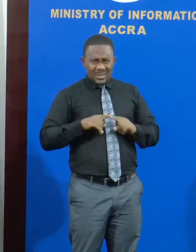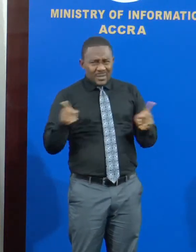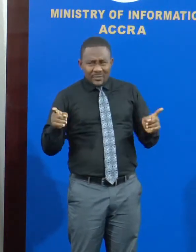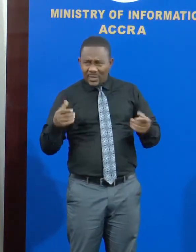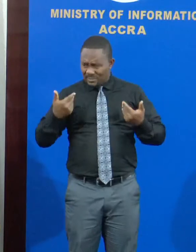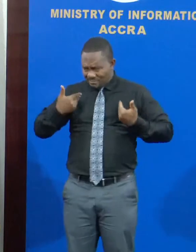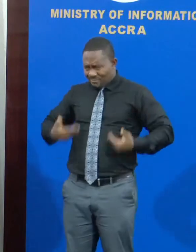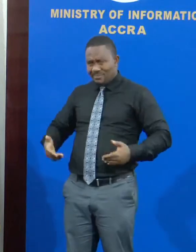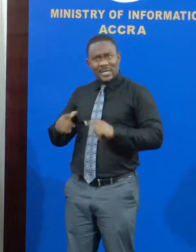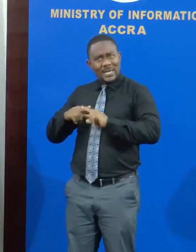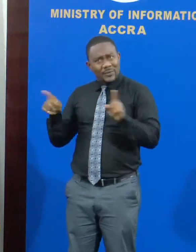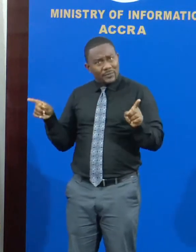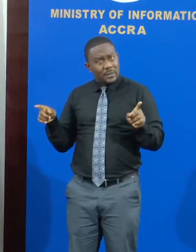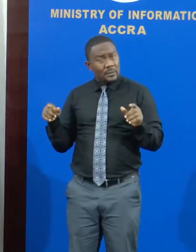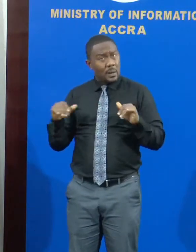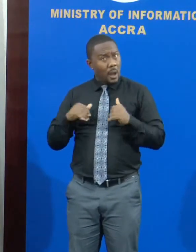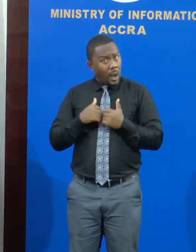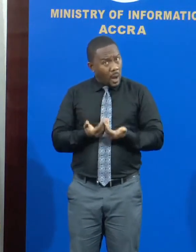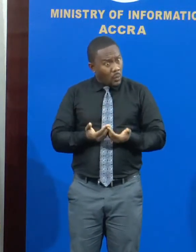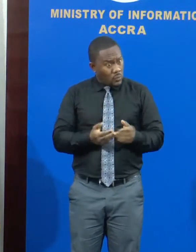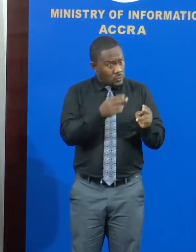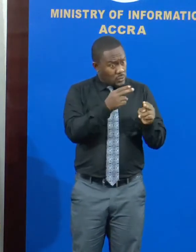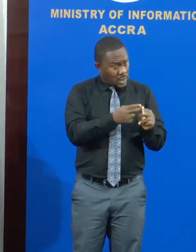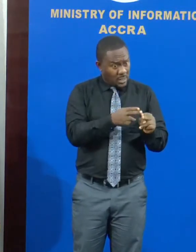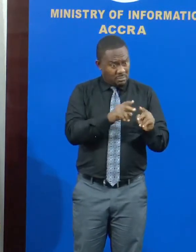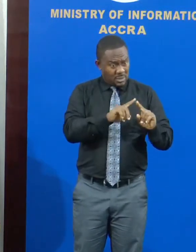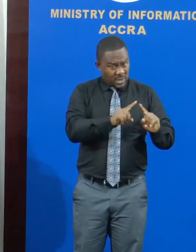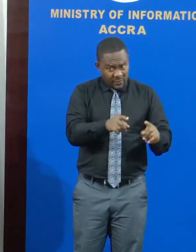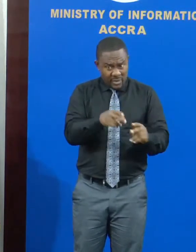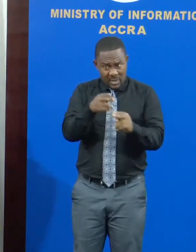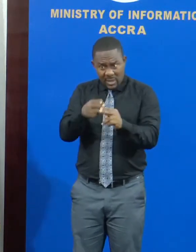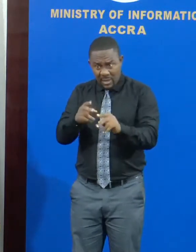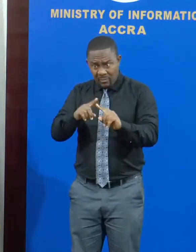Y. In doing this,